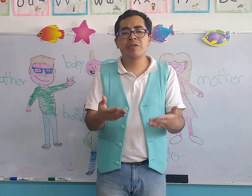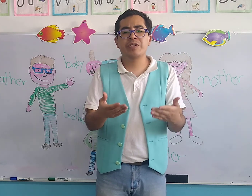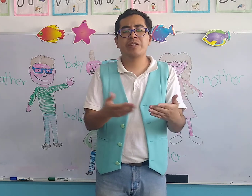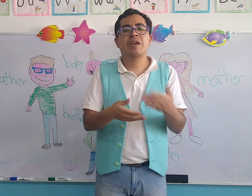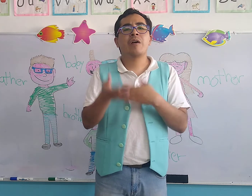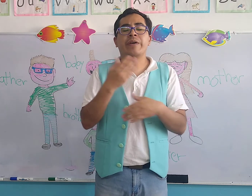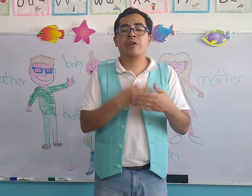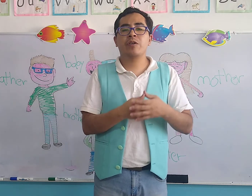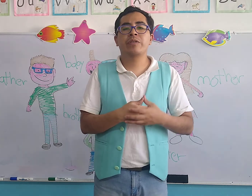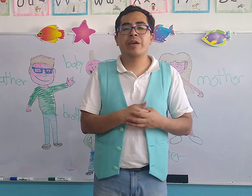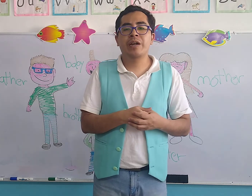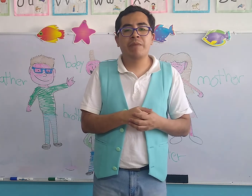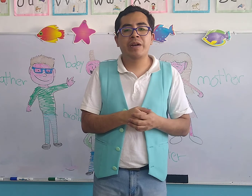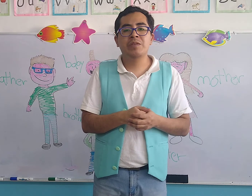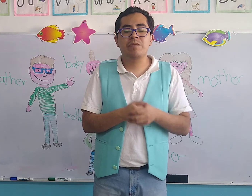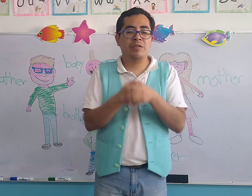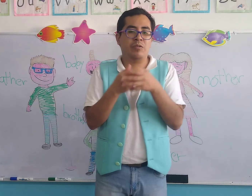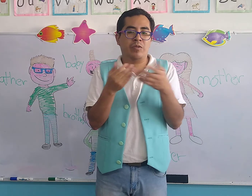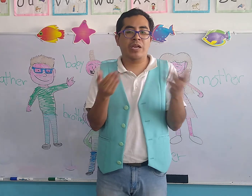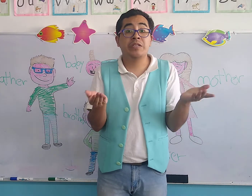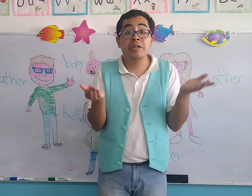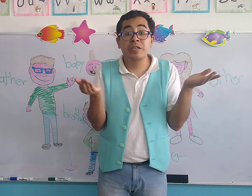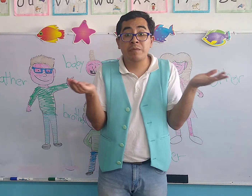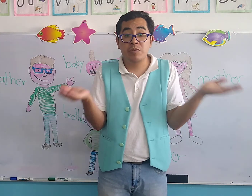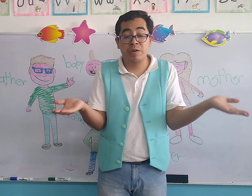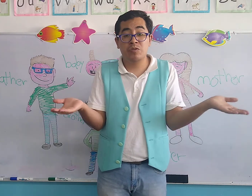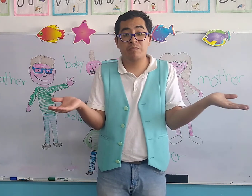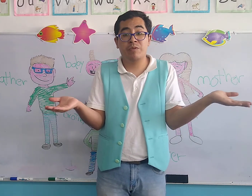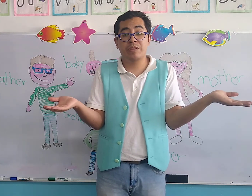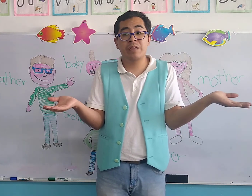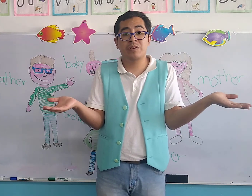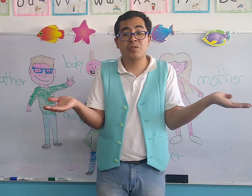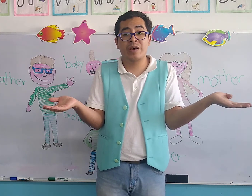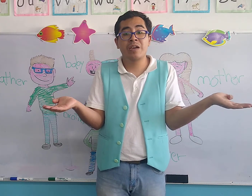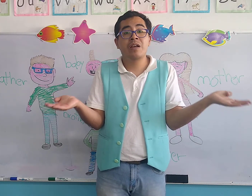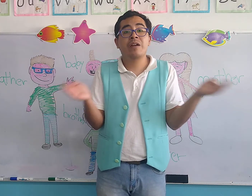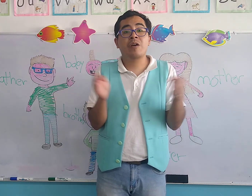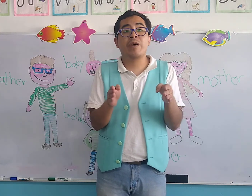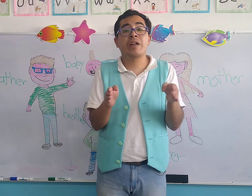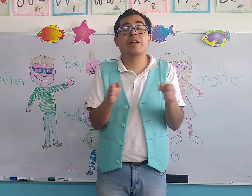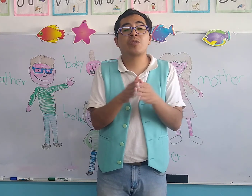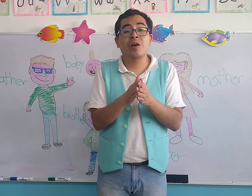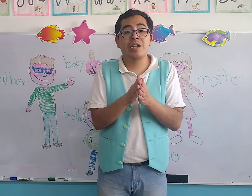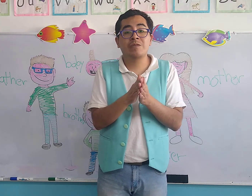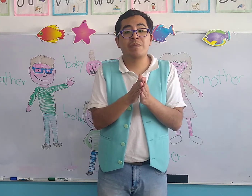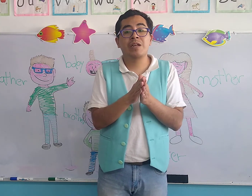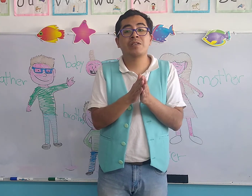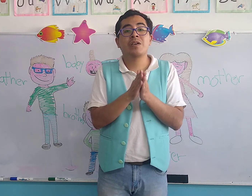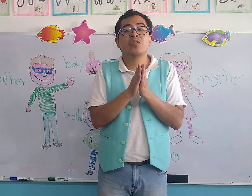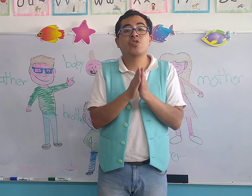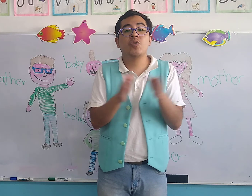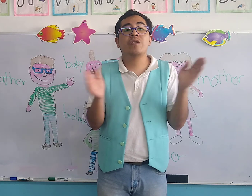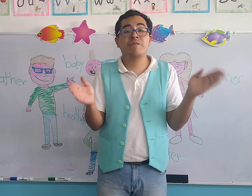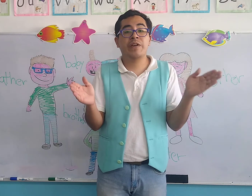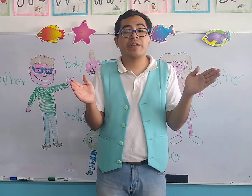important. Aunque yo no tenga hermanas, pues eso no quiere decir que seamos menos importantes, okay? Recuerden que todas las familias son